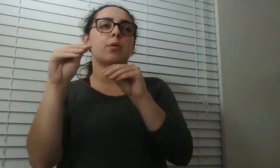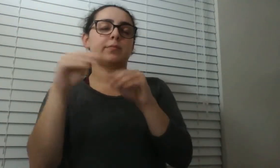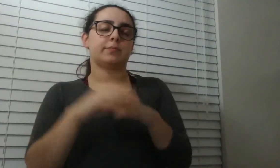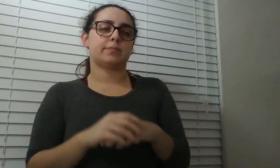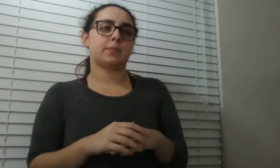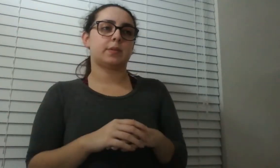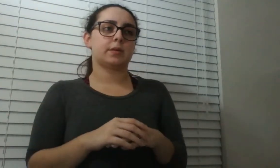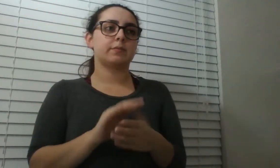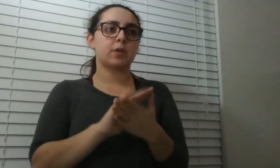he